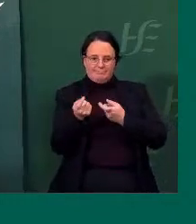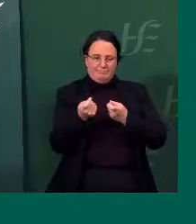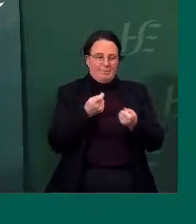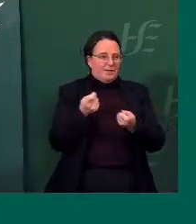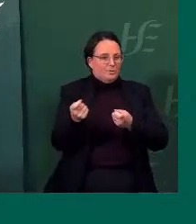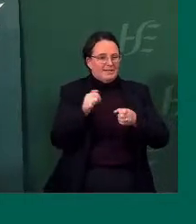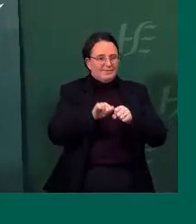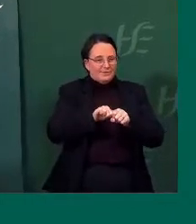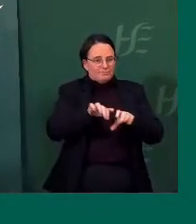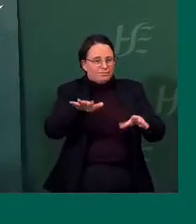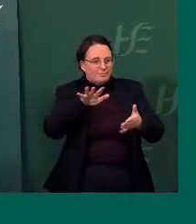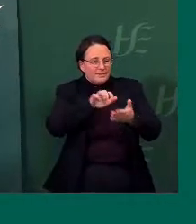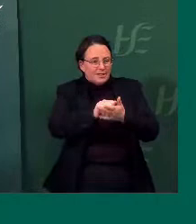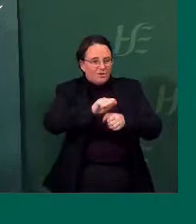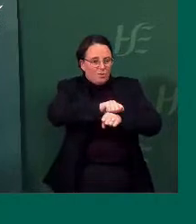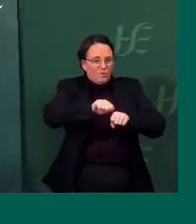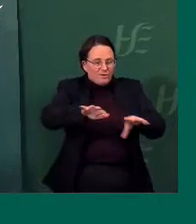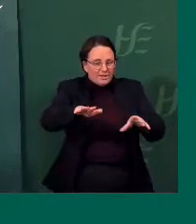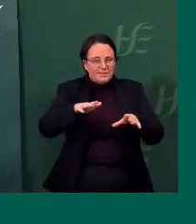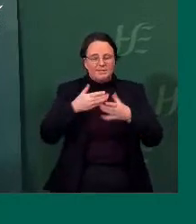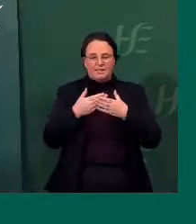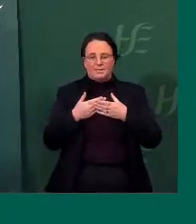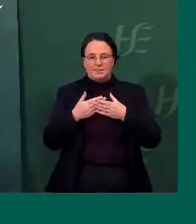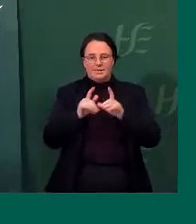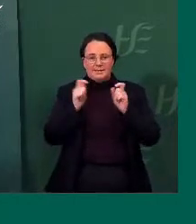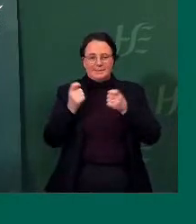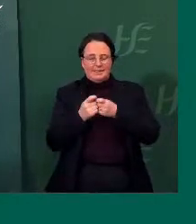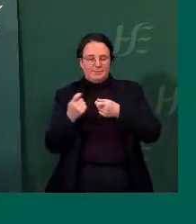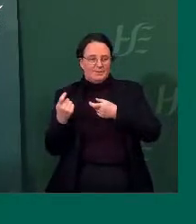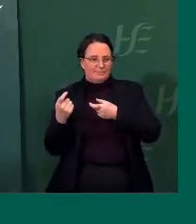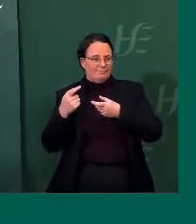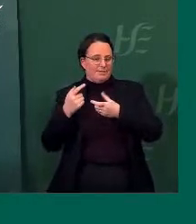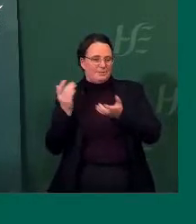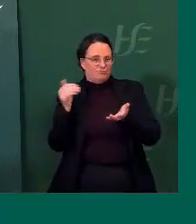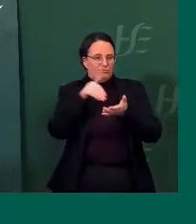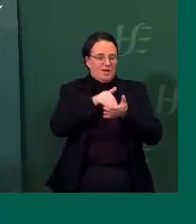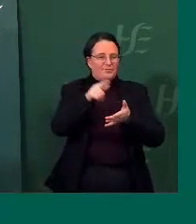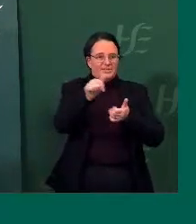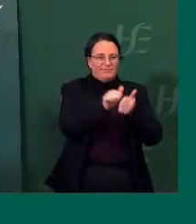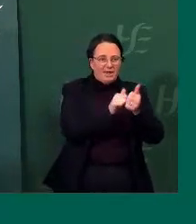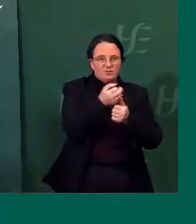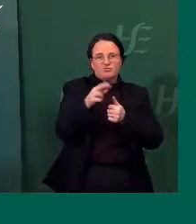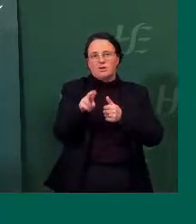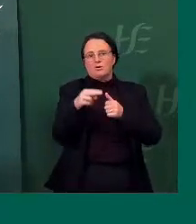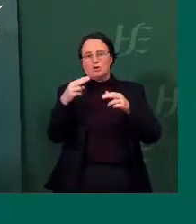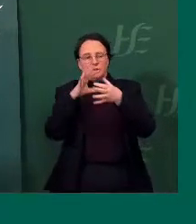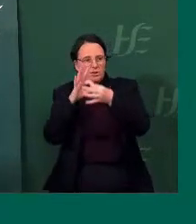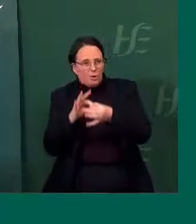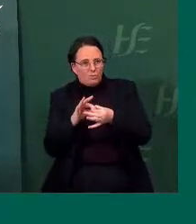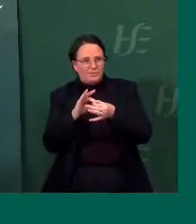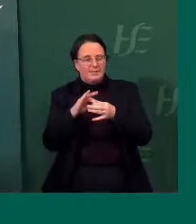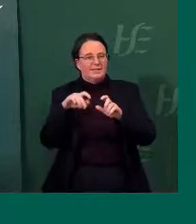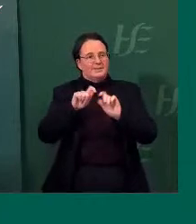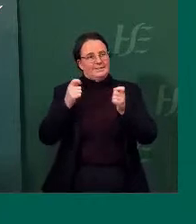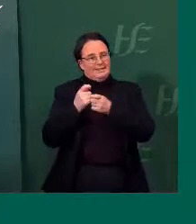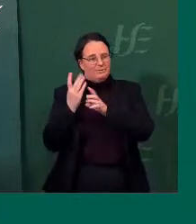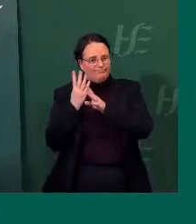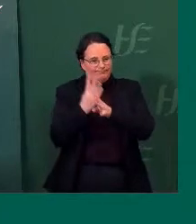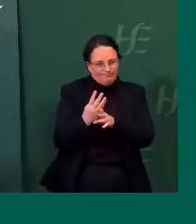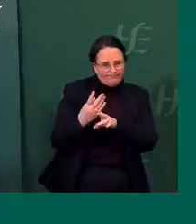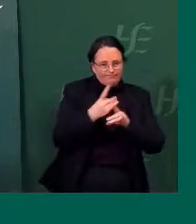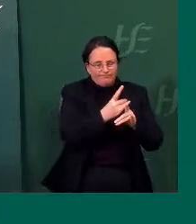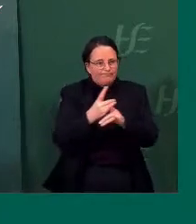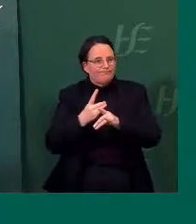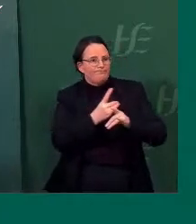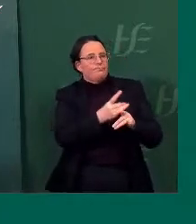where outbreaks are identified, that mobile teams can go in, be it a nursing home, be it a factory, whatever the setting may be. All of those are a critical part of the overall